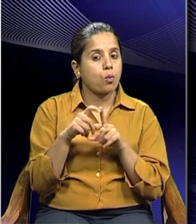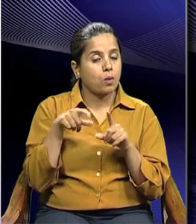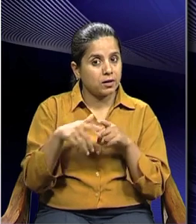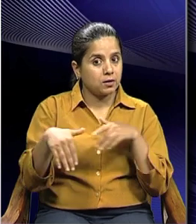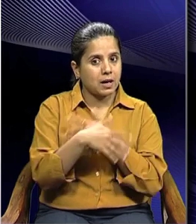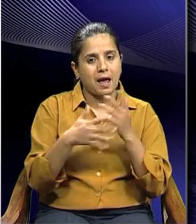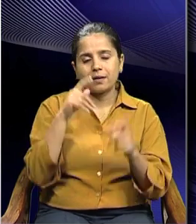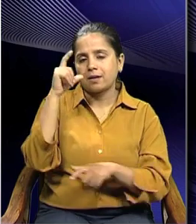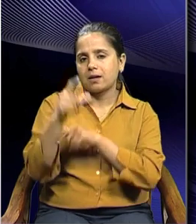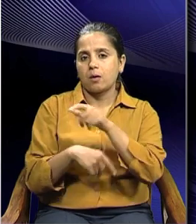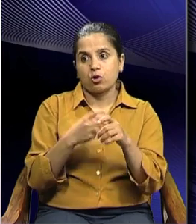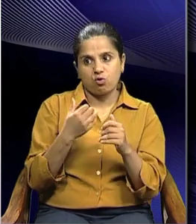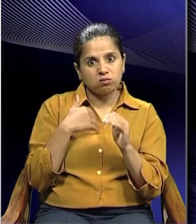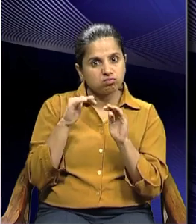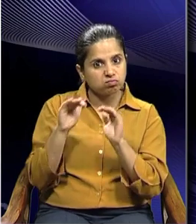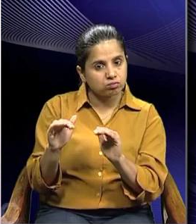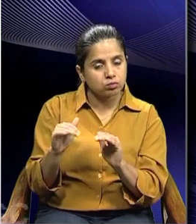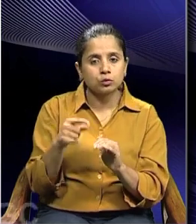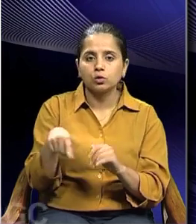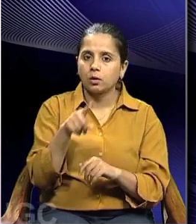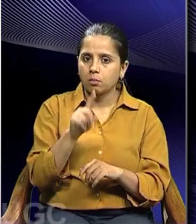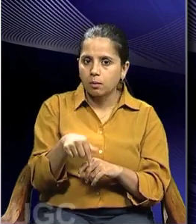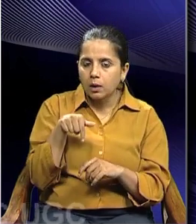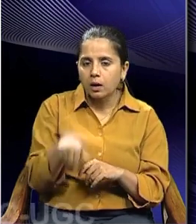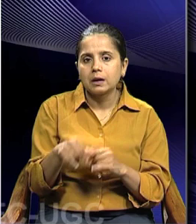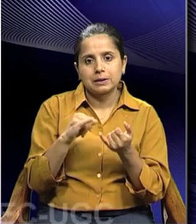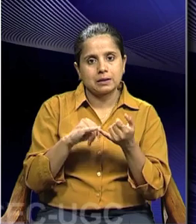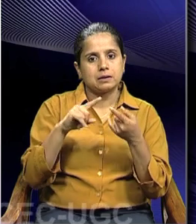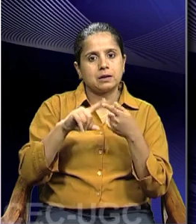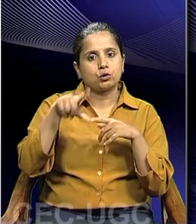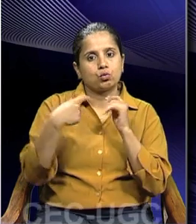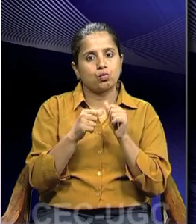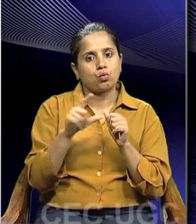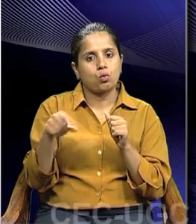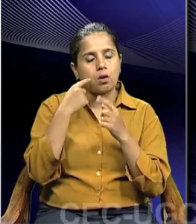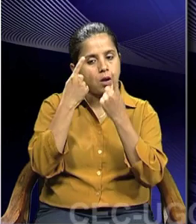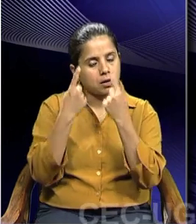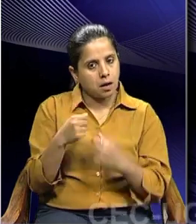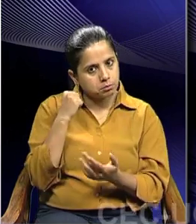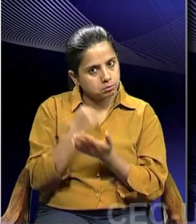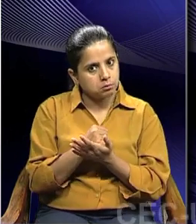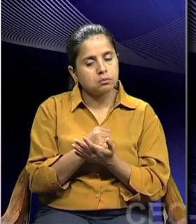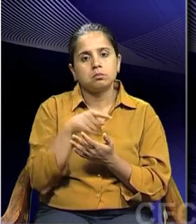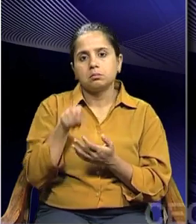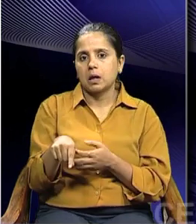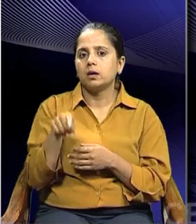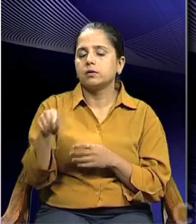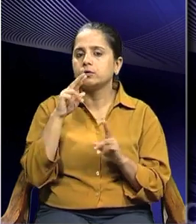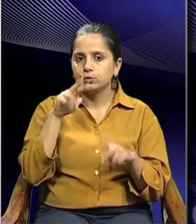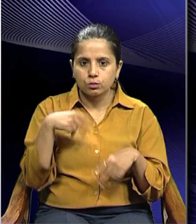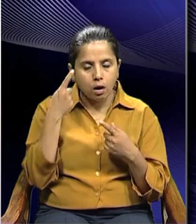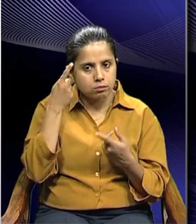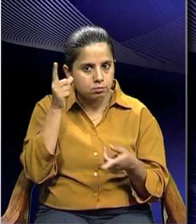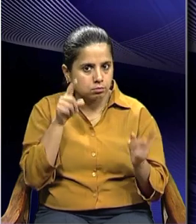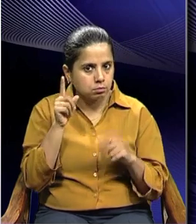any company, of any industry, we need to undertake sectoral analysis to develop appropriate response strategy